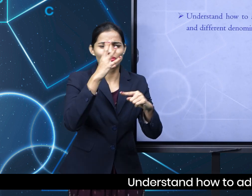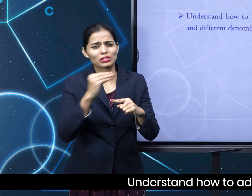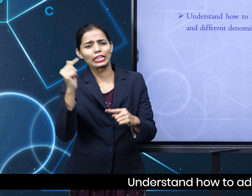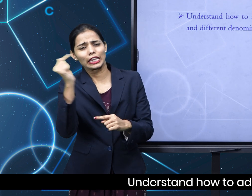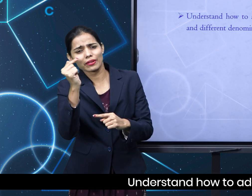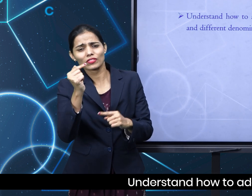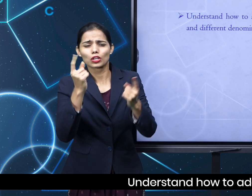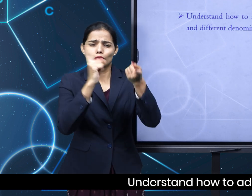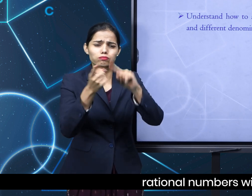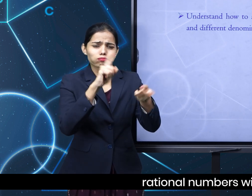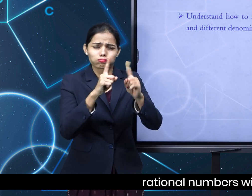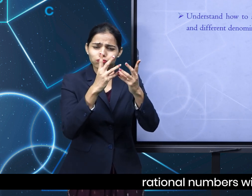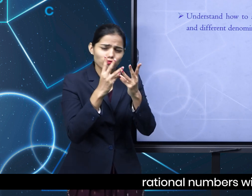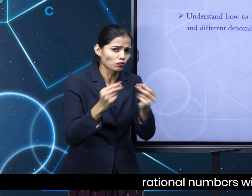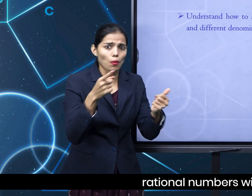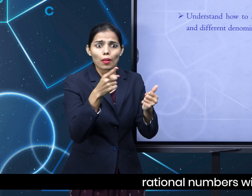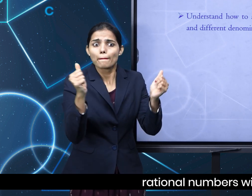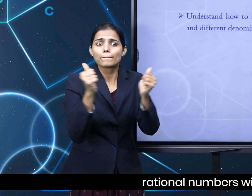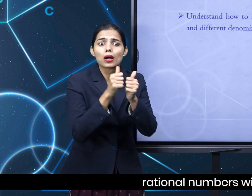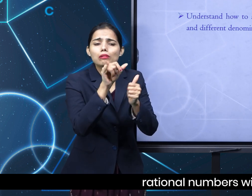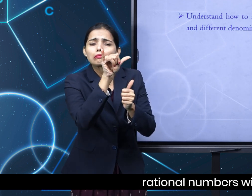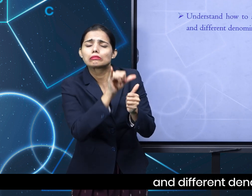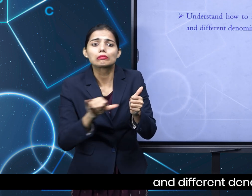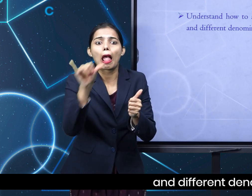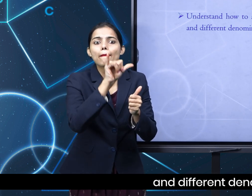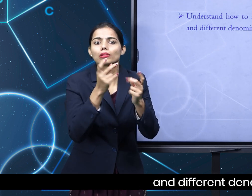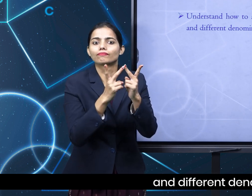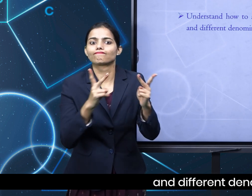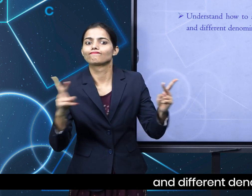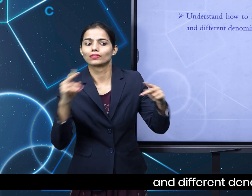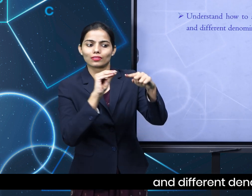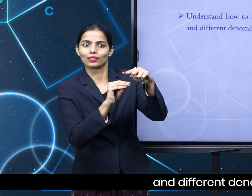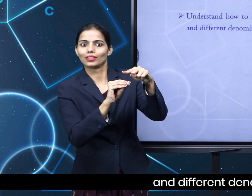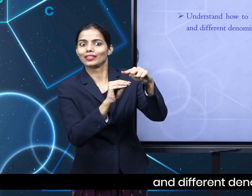add and subtract rational numbers with the same and different denominators.